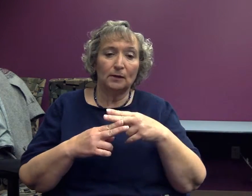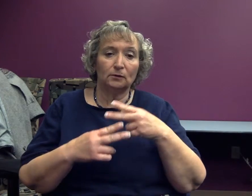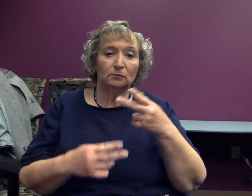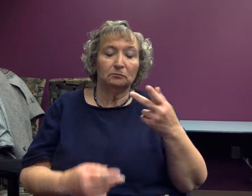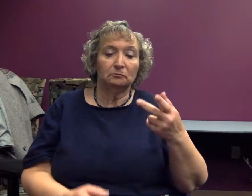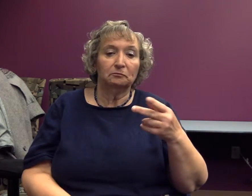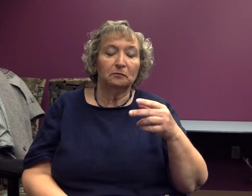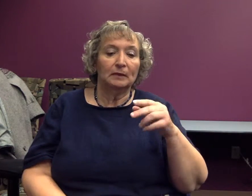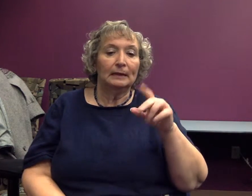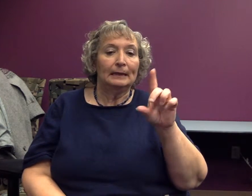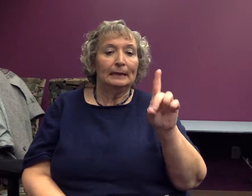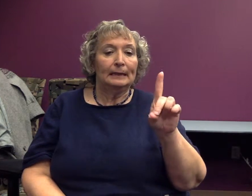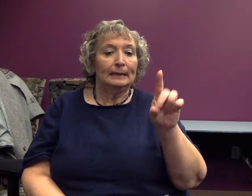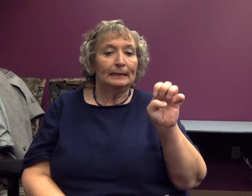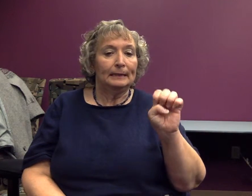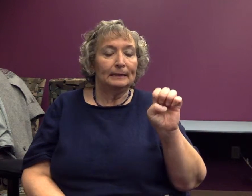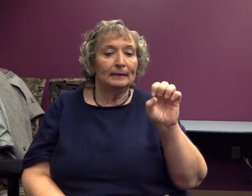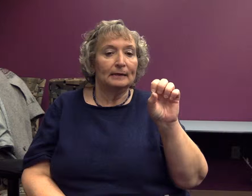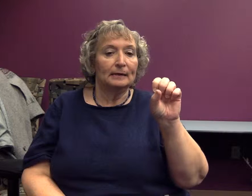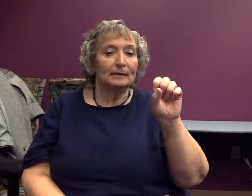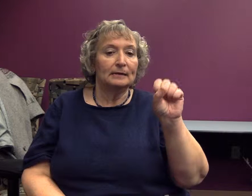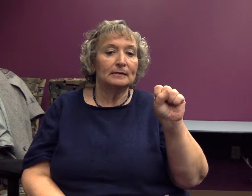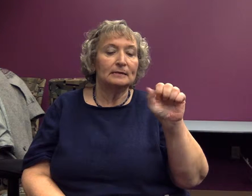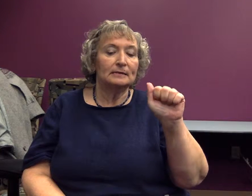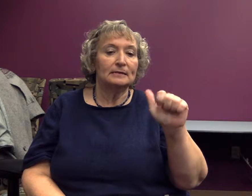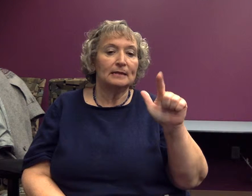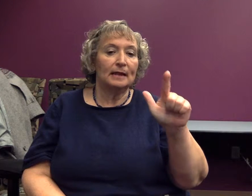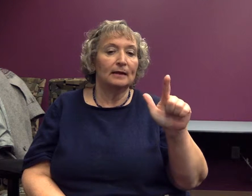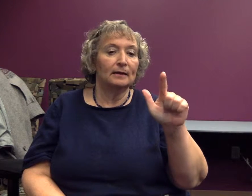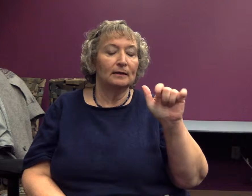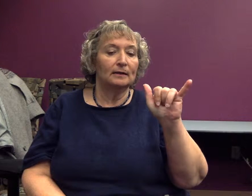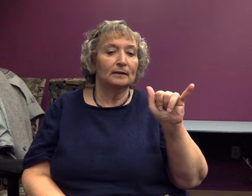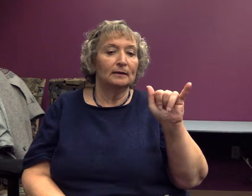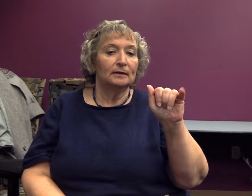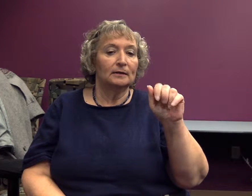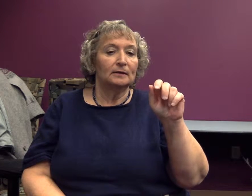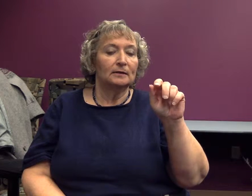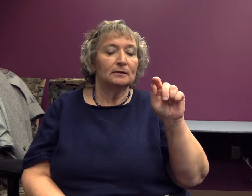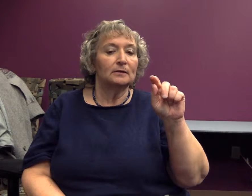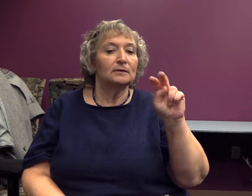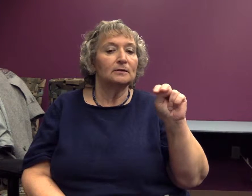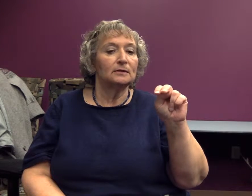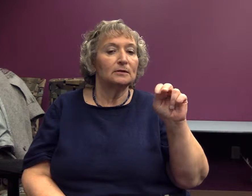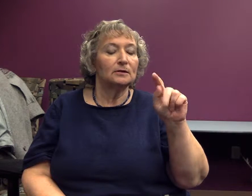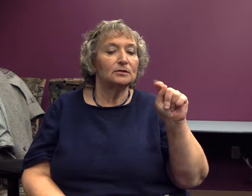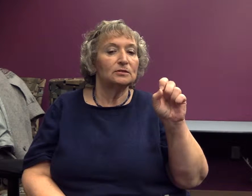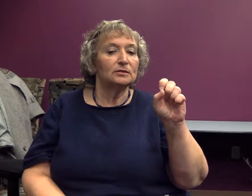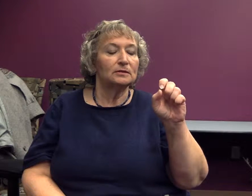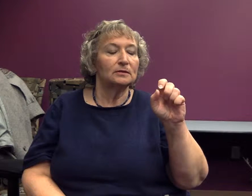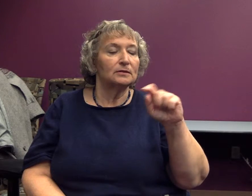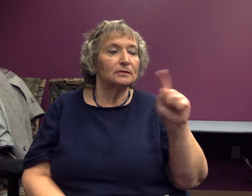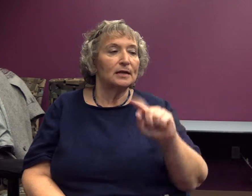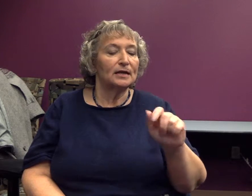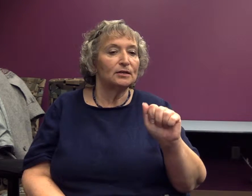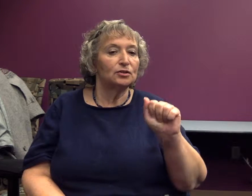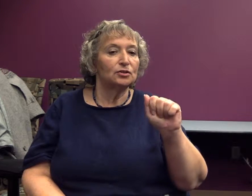Desalination. One method to use evaporation. Remember what that was? The water evaporates and the salt stays.